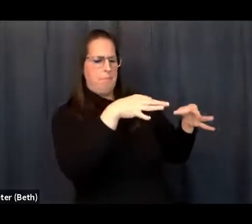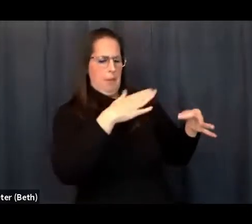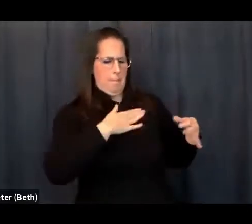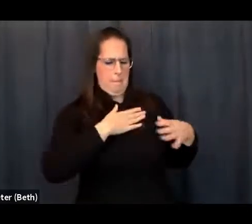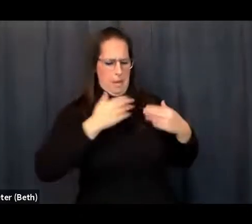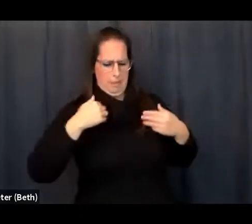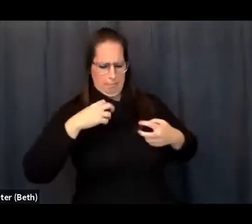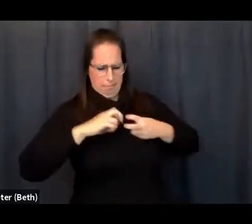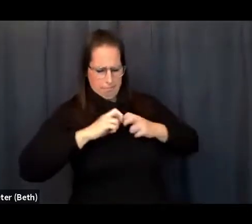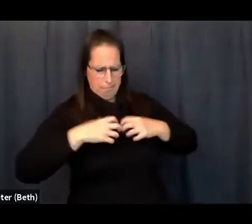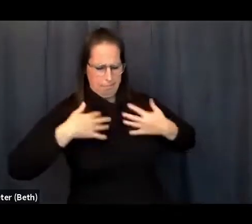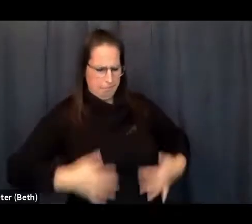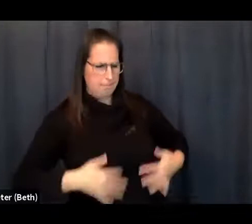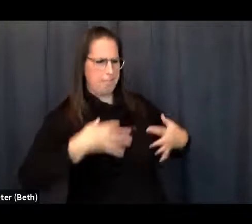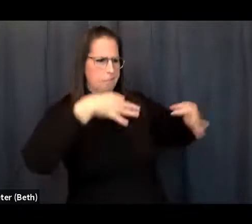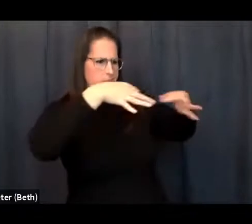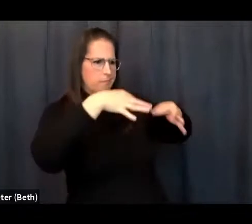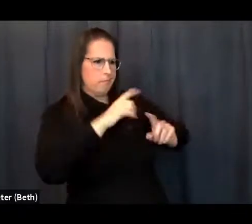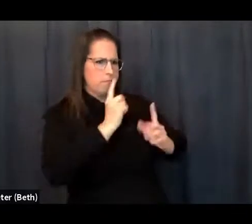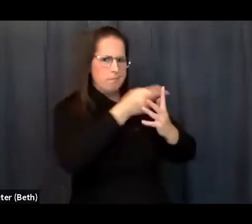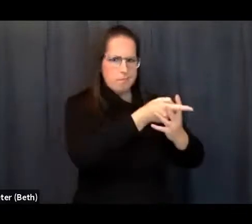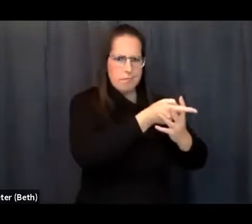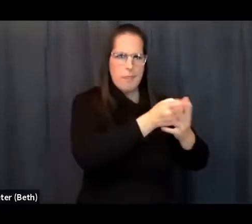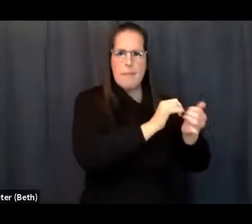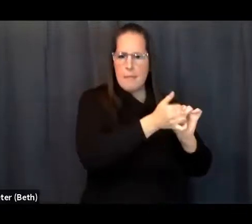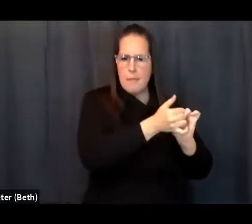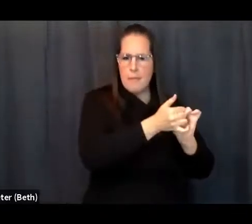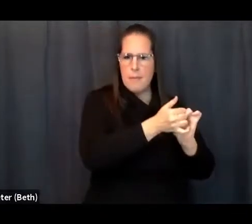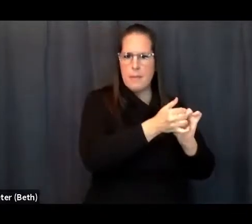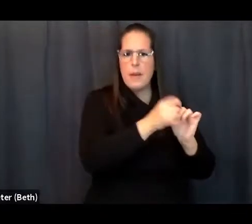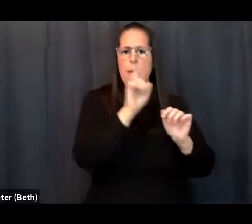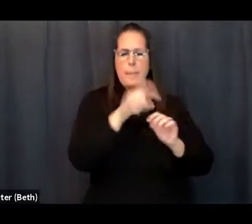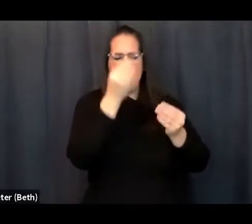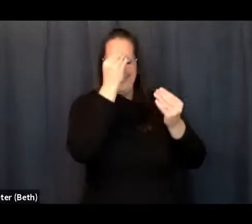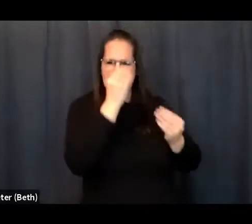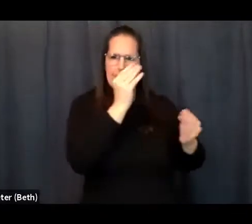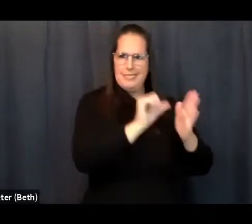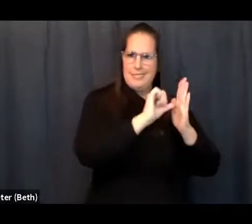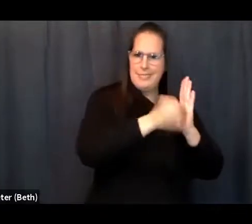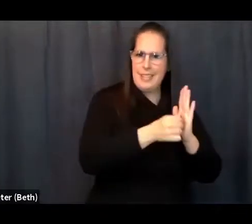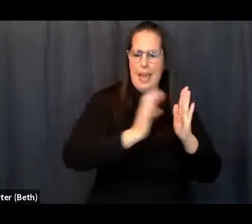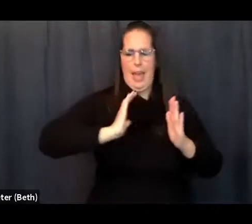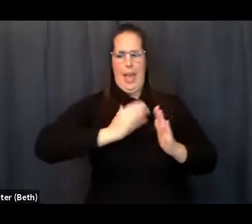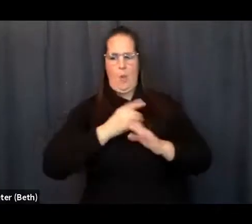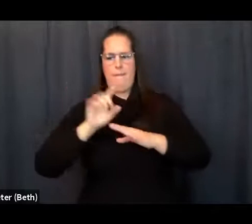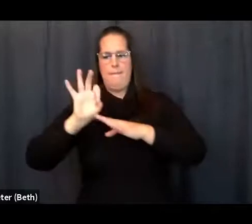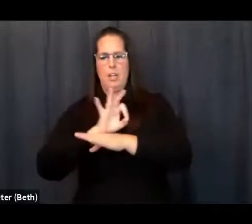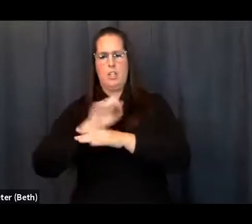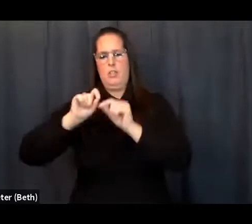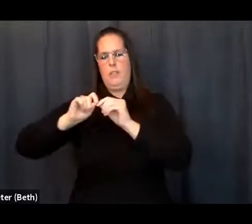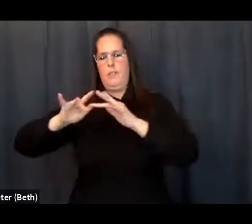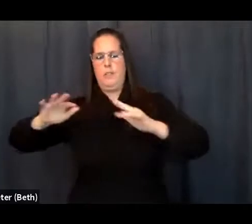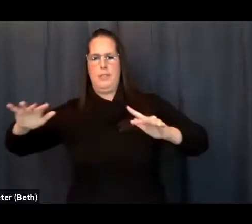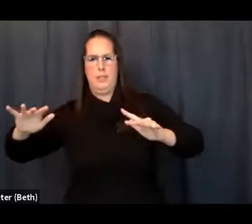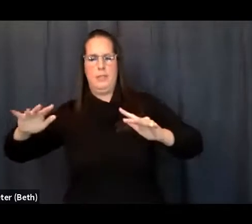medical description must be to identify our functional diversity, for